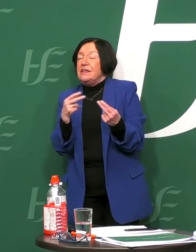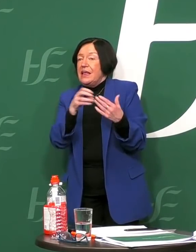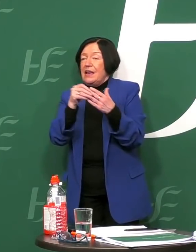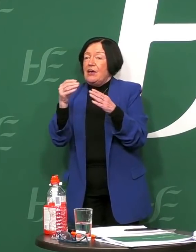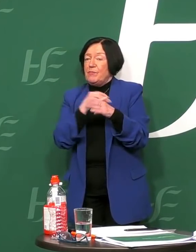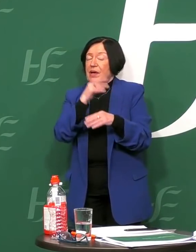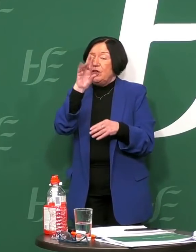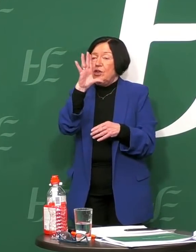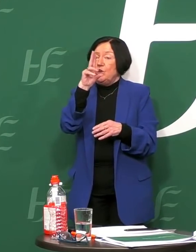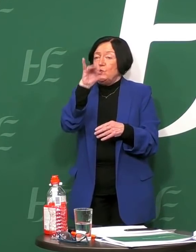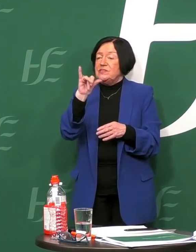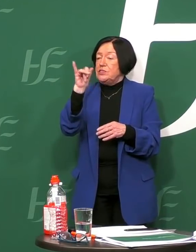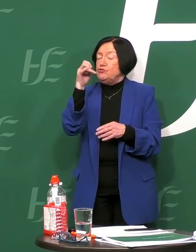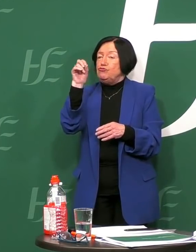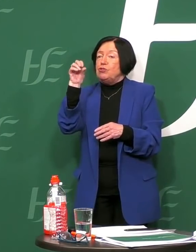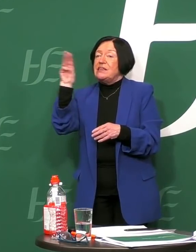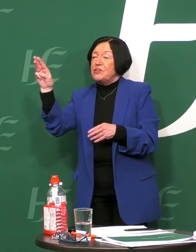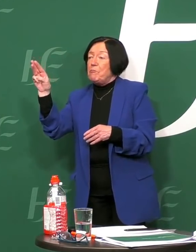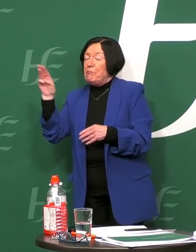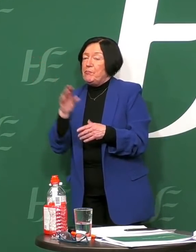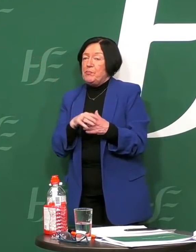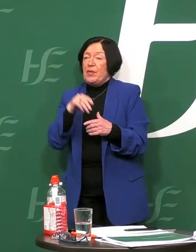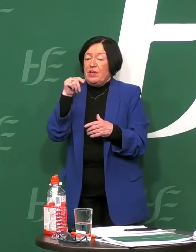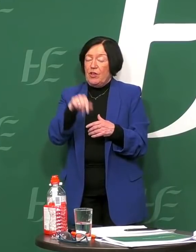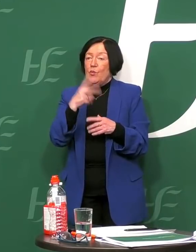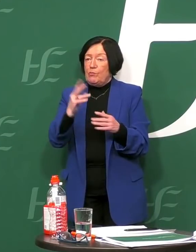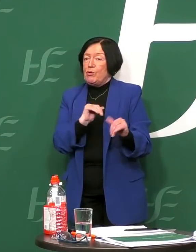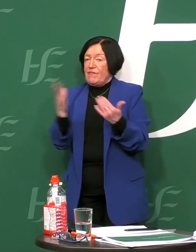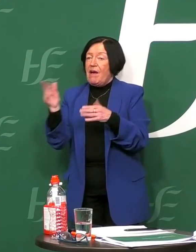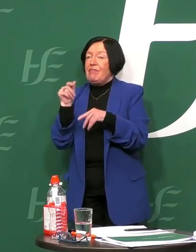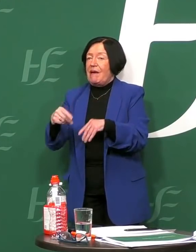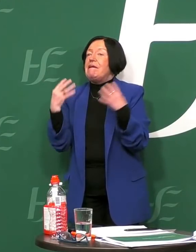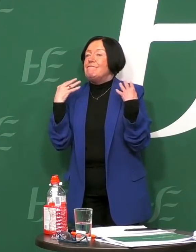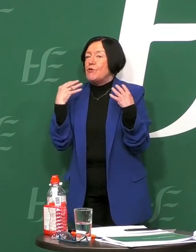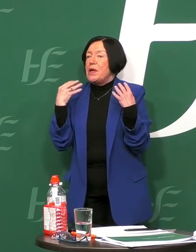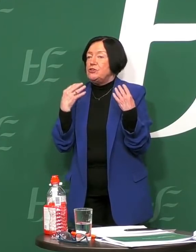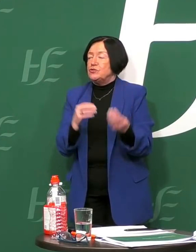Lucy Jessup from the NIO. So we will be providing all that information to parents.